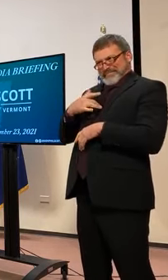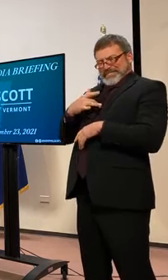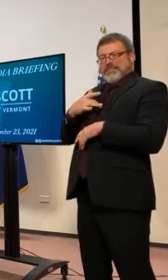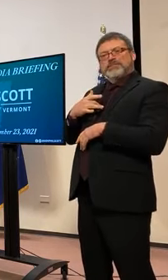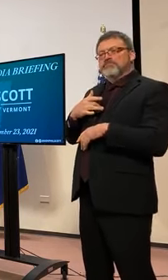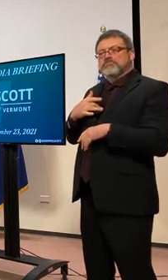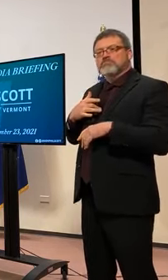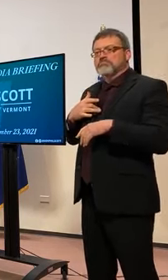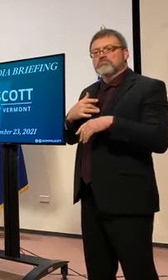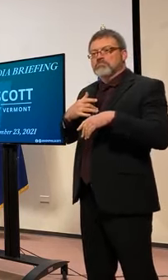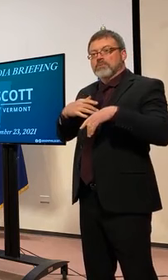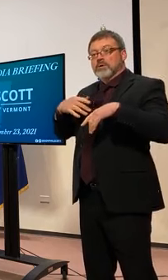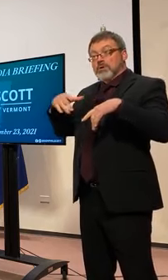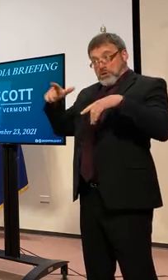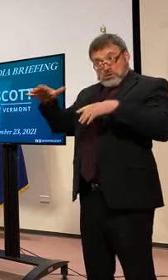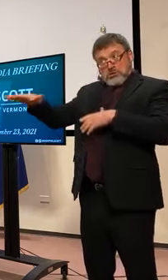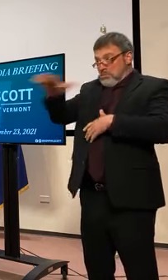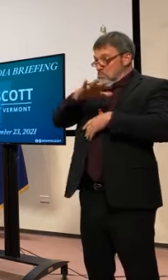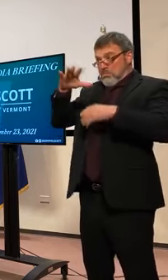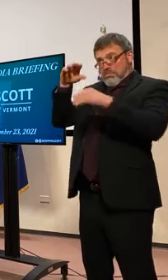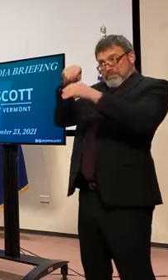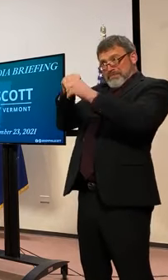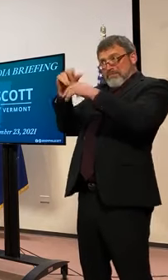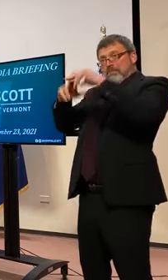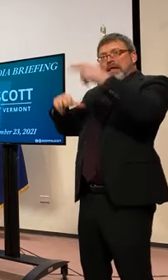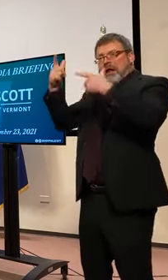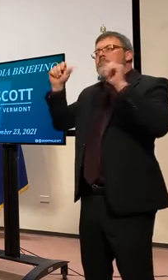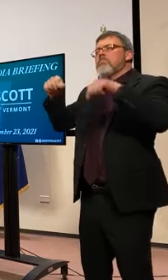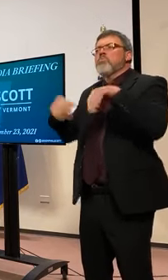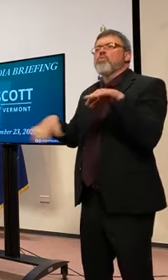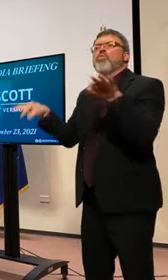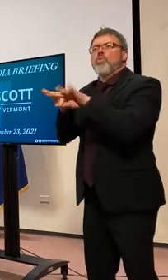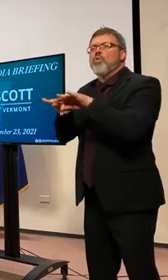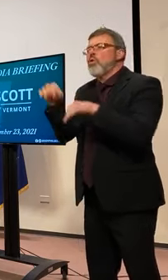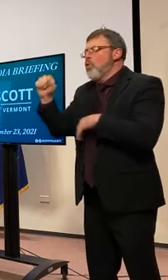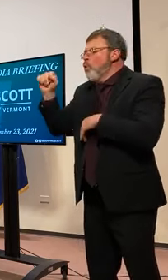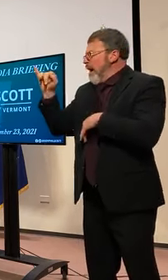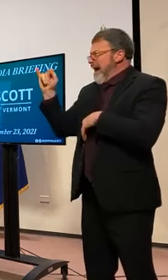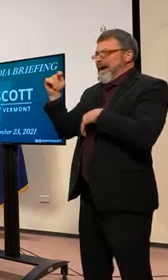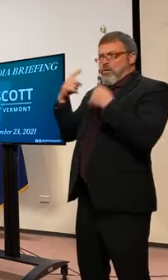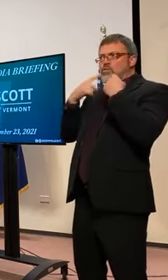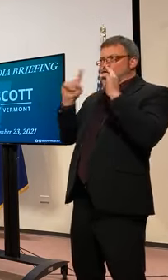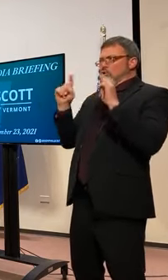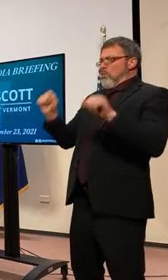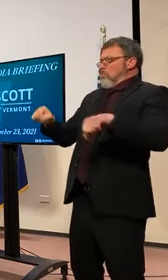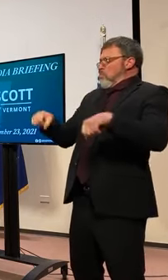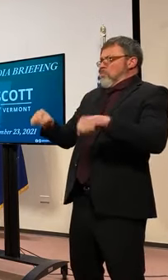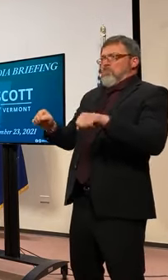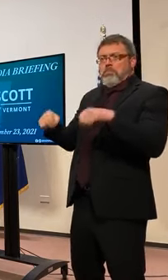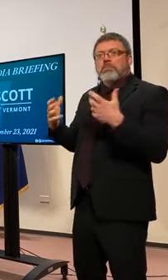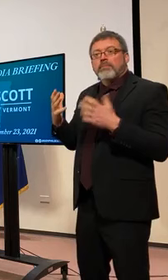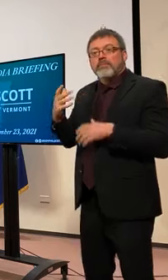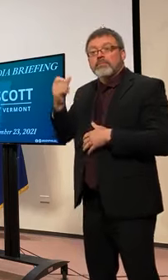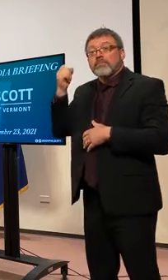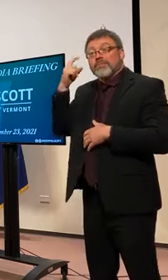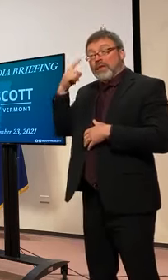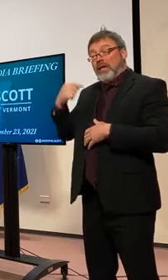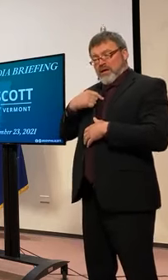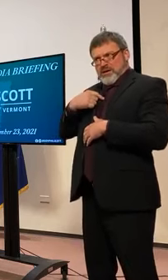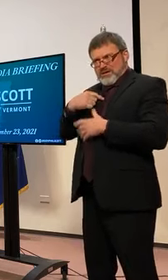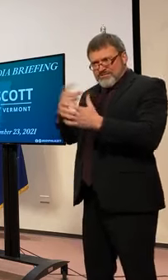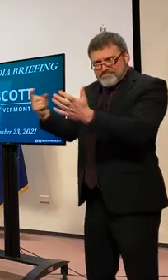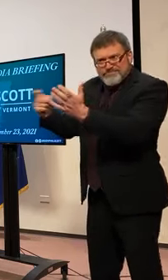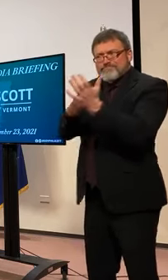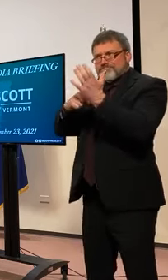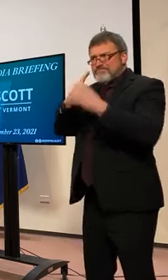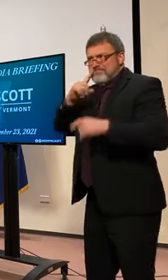is a good idea right now because masks work. But at this point in the pandemic, mandates won't.